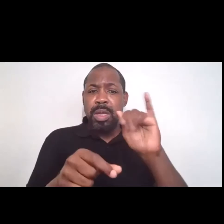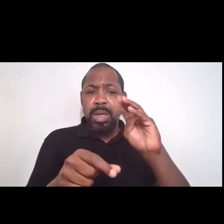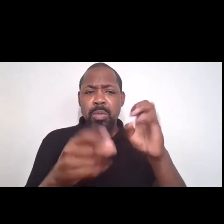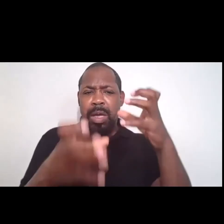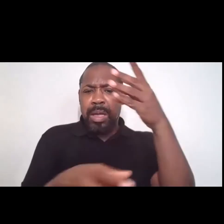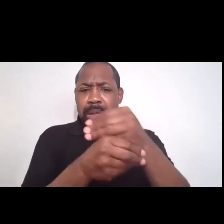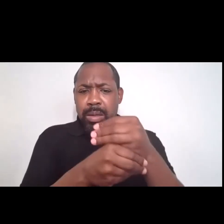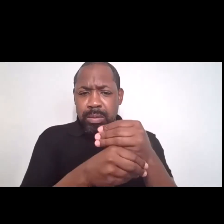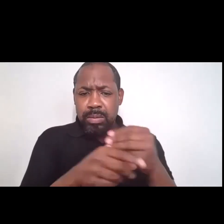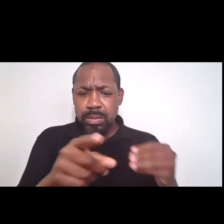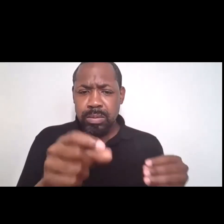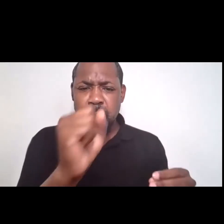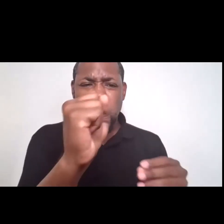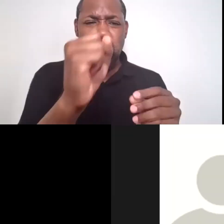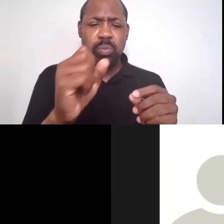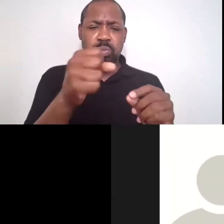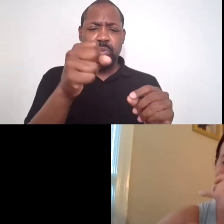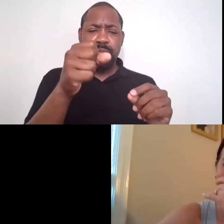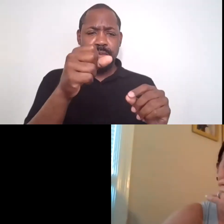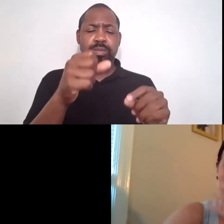Yes, Amy, did you want to add? Yes.